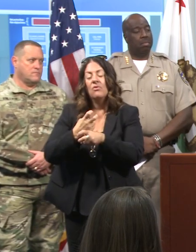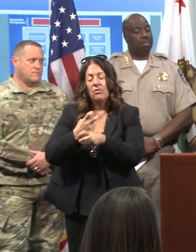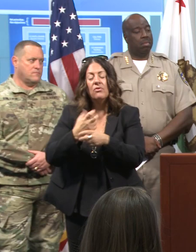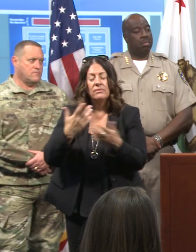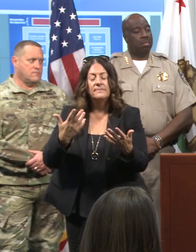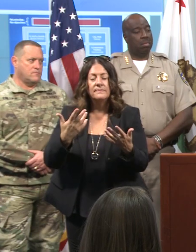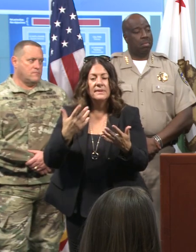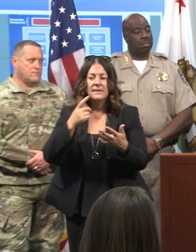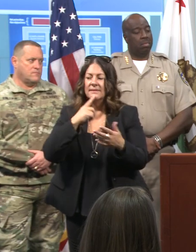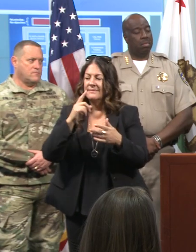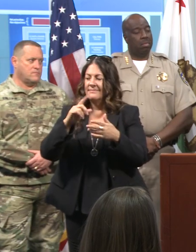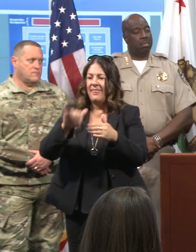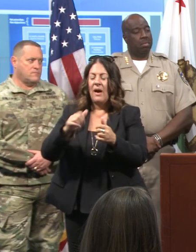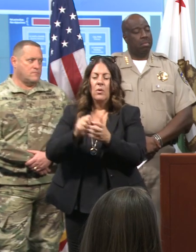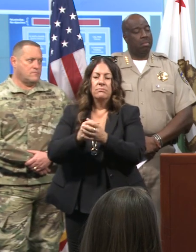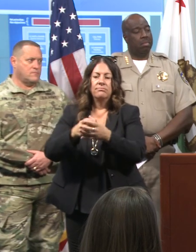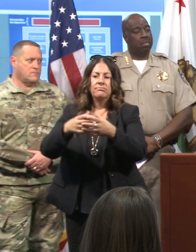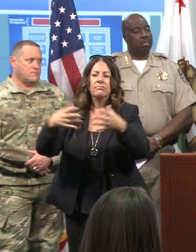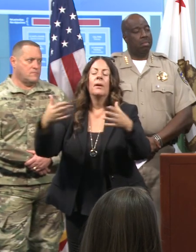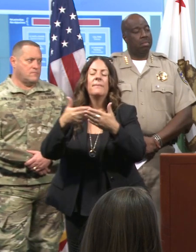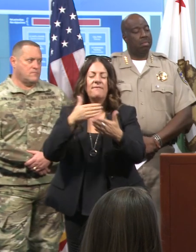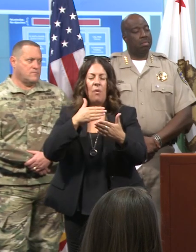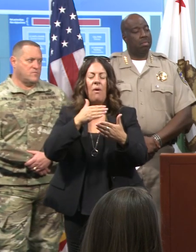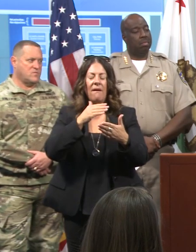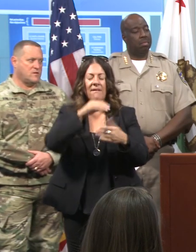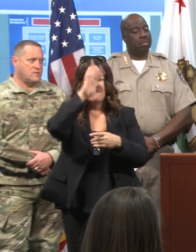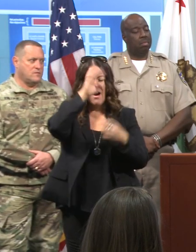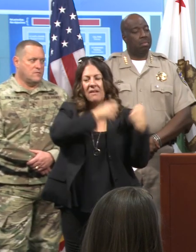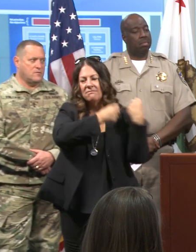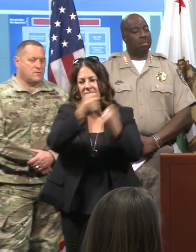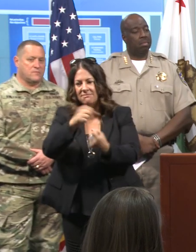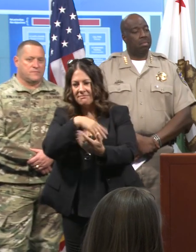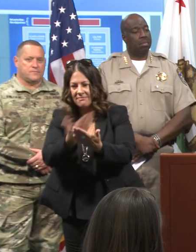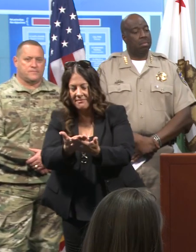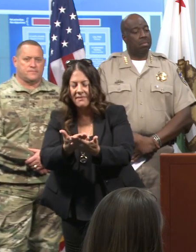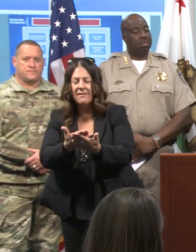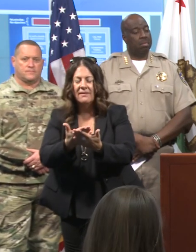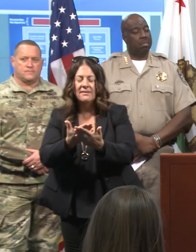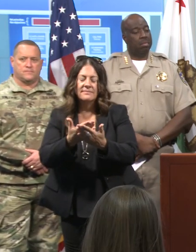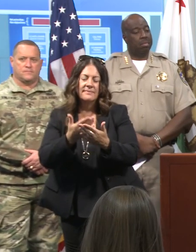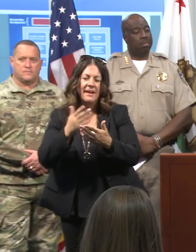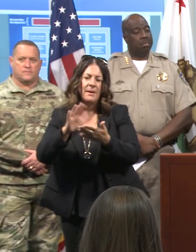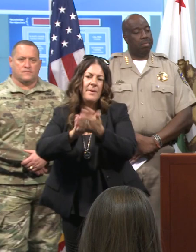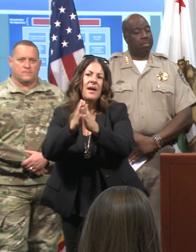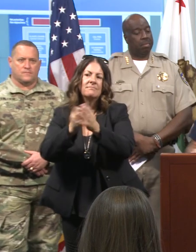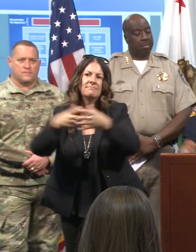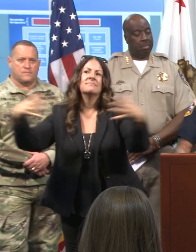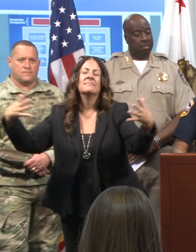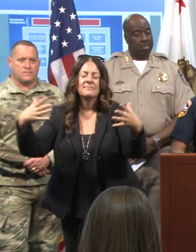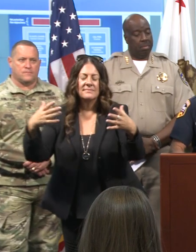before our firefighters were even able to get there. And so they all grew into major fires very quickly.